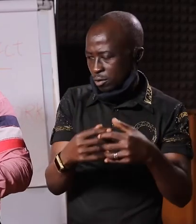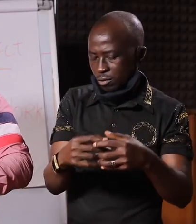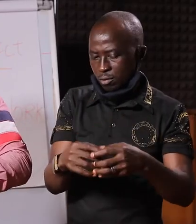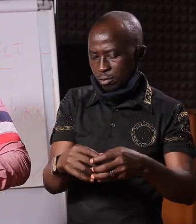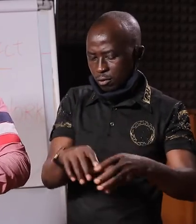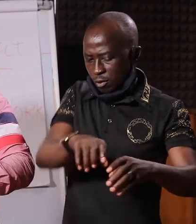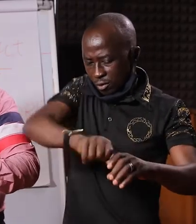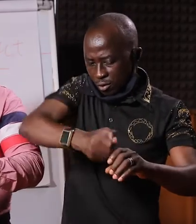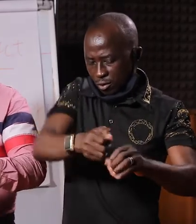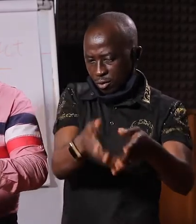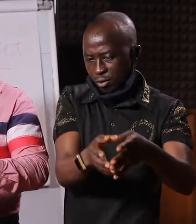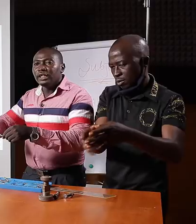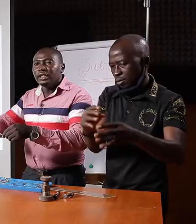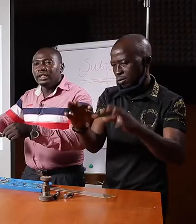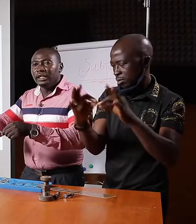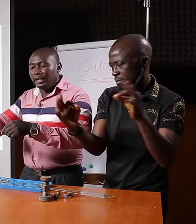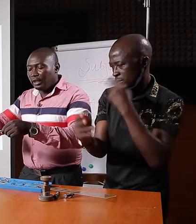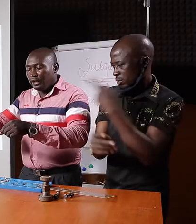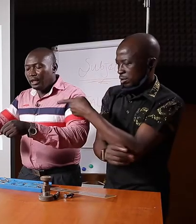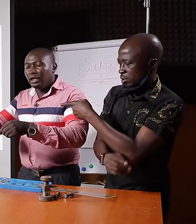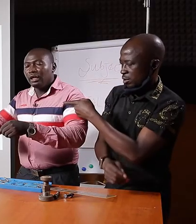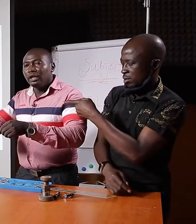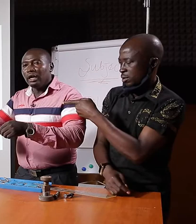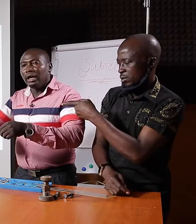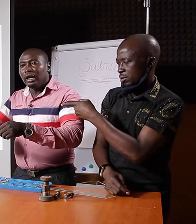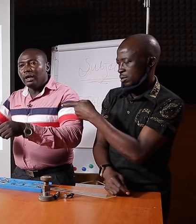it there, and then hold the